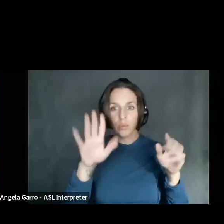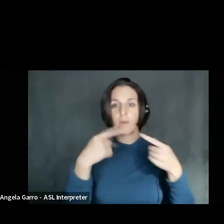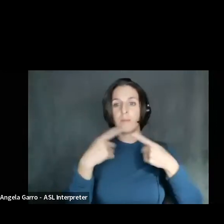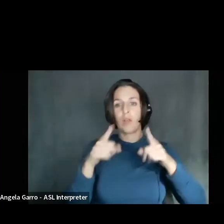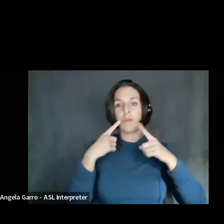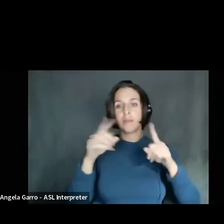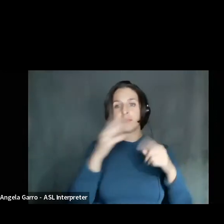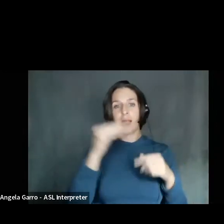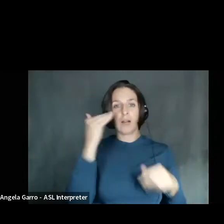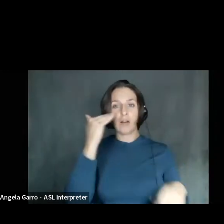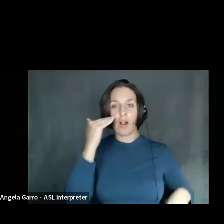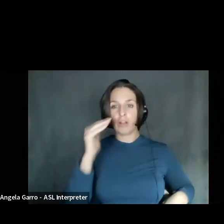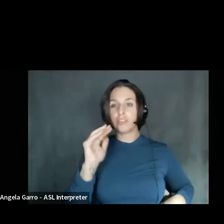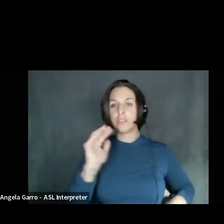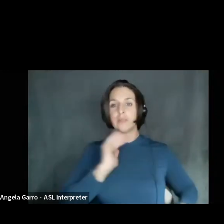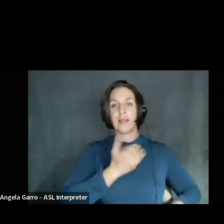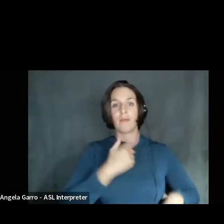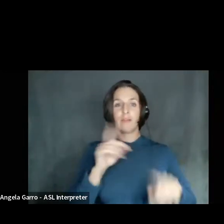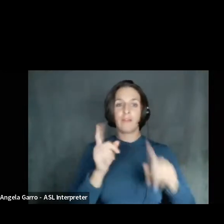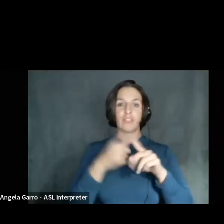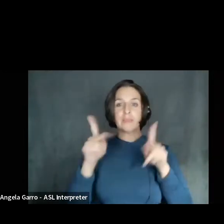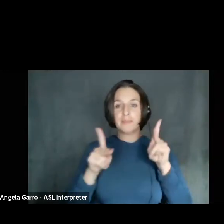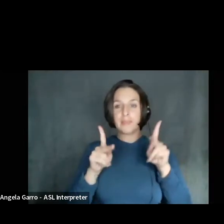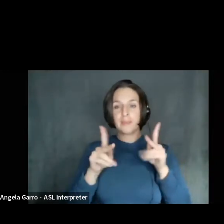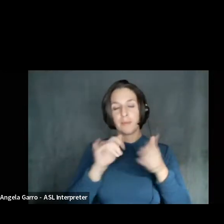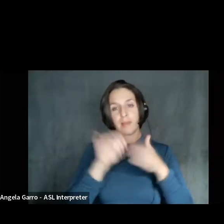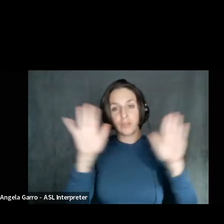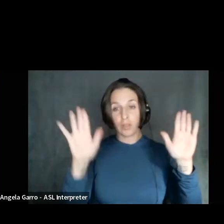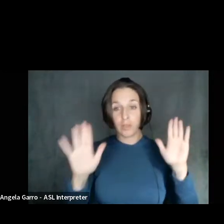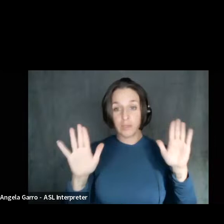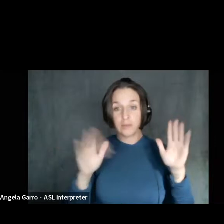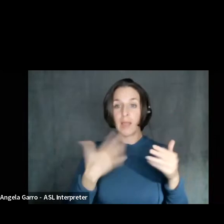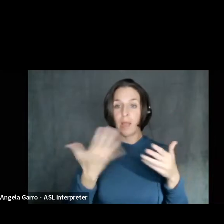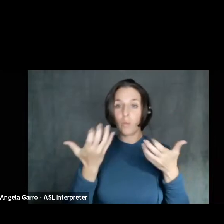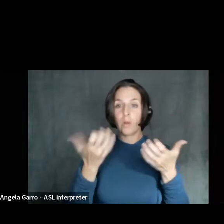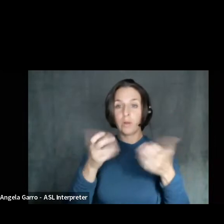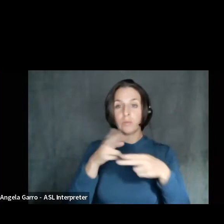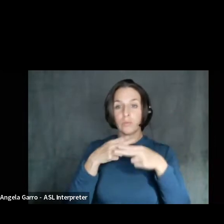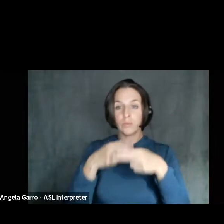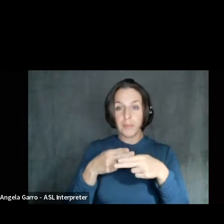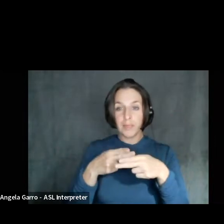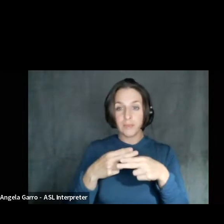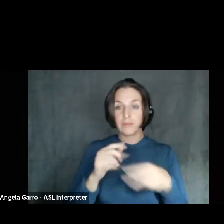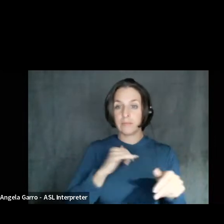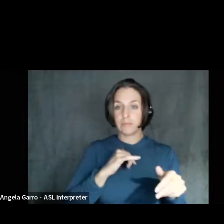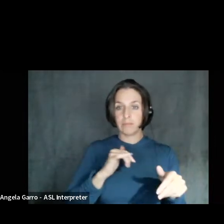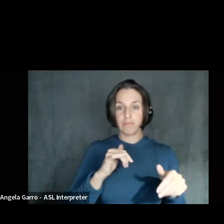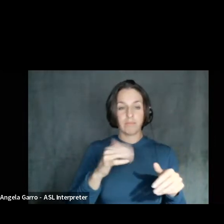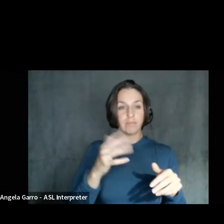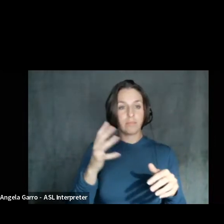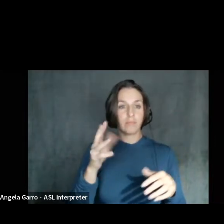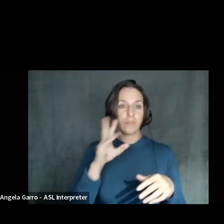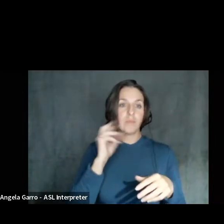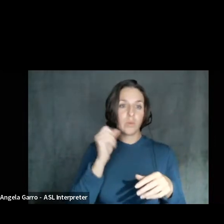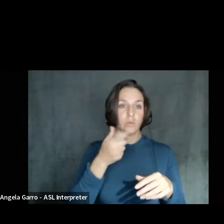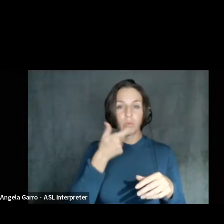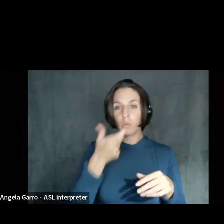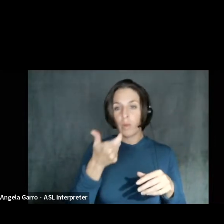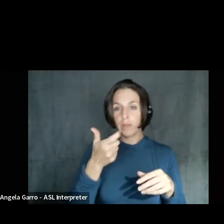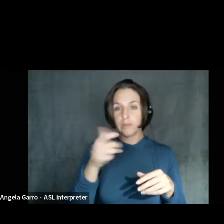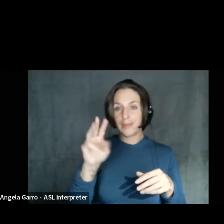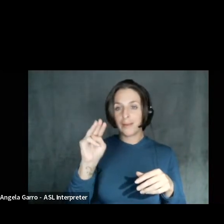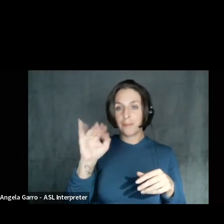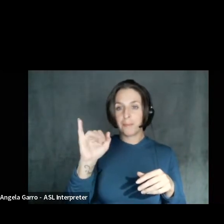First Peoples. That's awesome. I wanted to mention that I was watching the Millbrae City Council